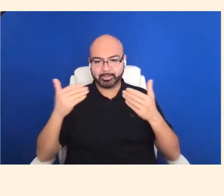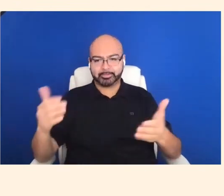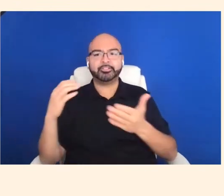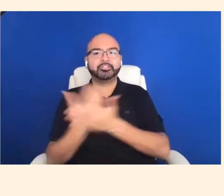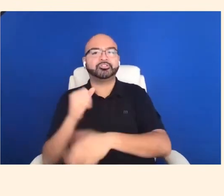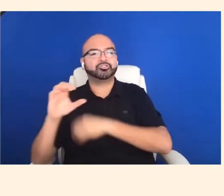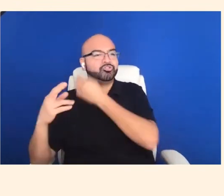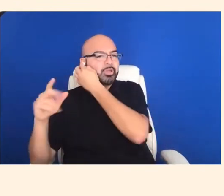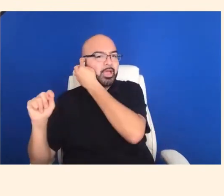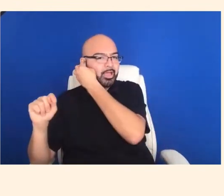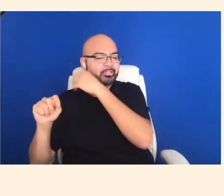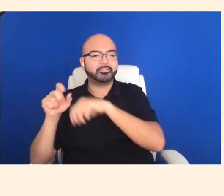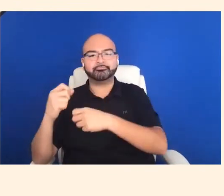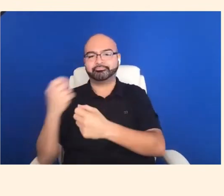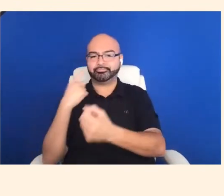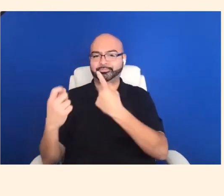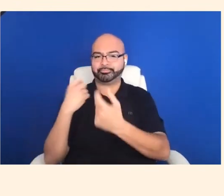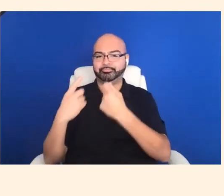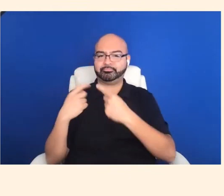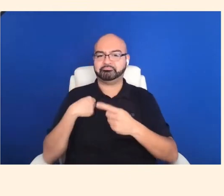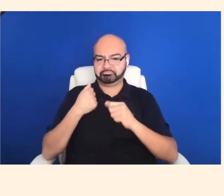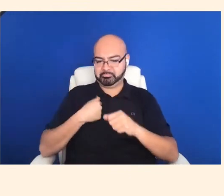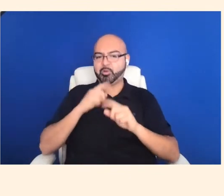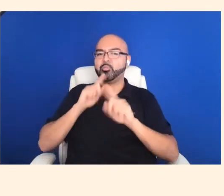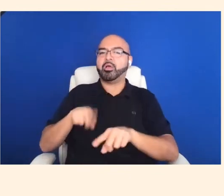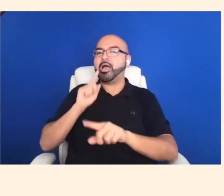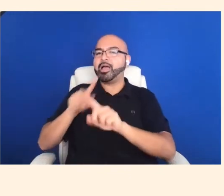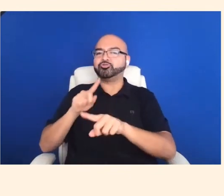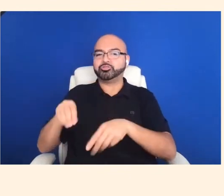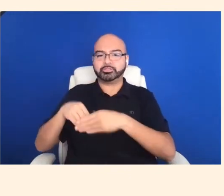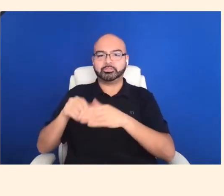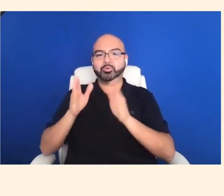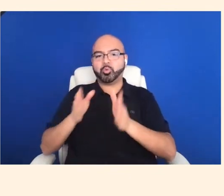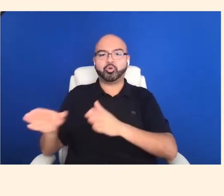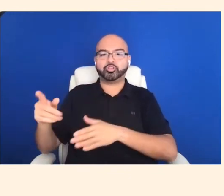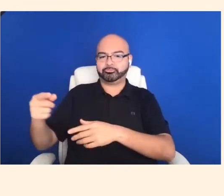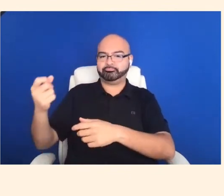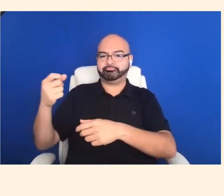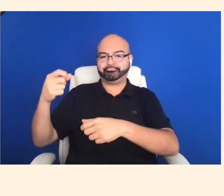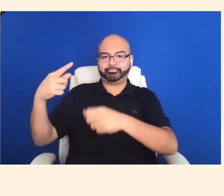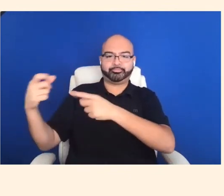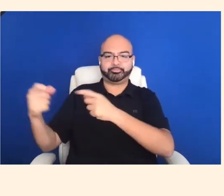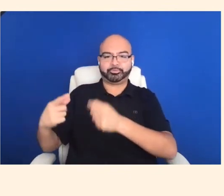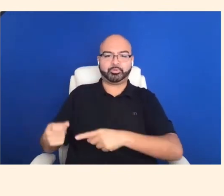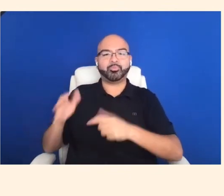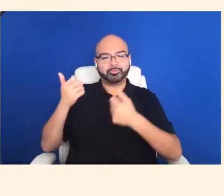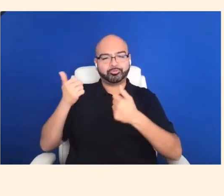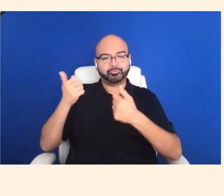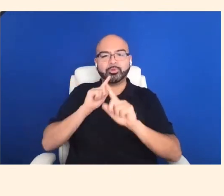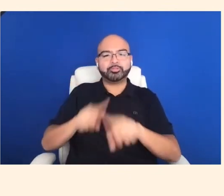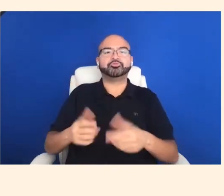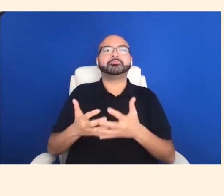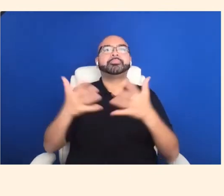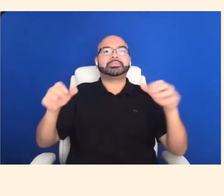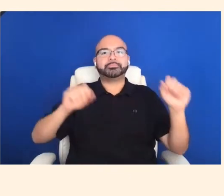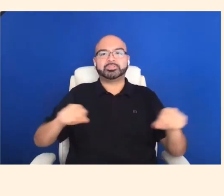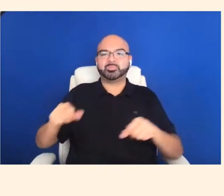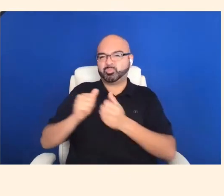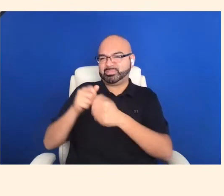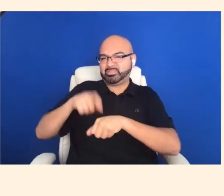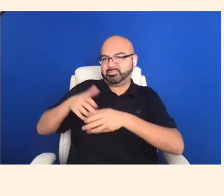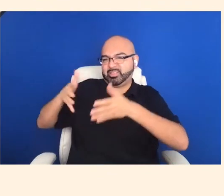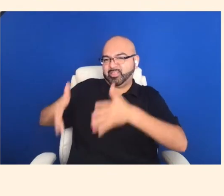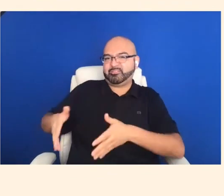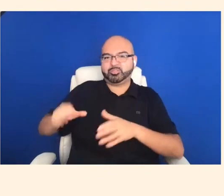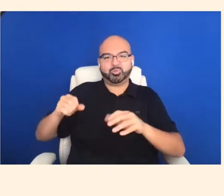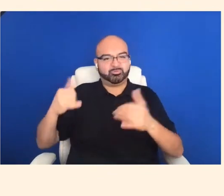your questions right in there, and we'll get to them in the order that they've been asked. And we'll try to cover as many as possible with our remaining time. So let's